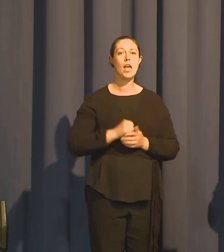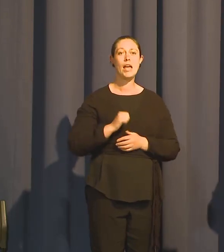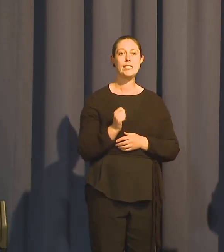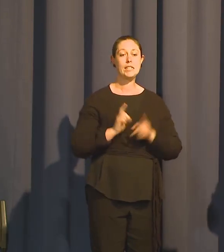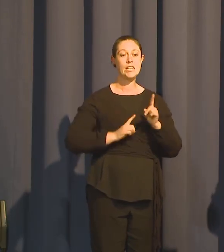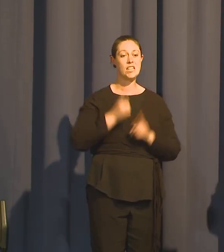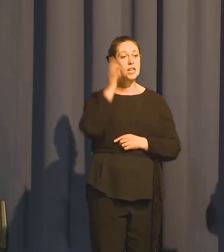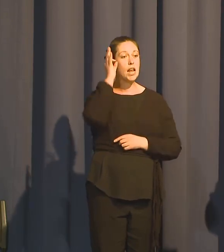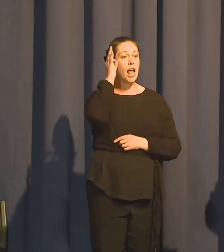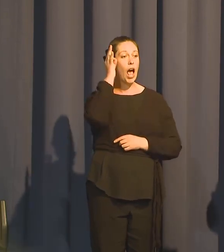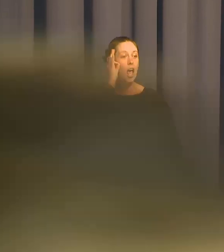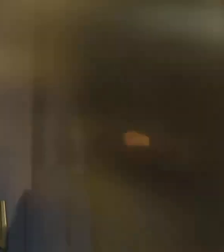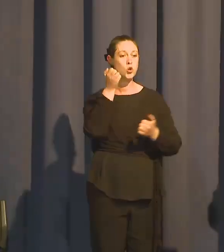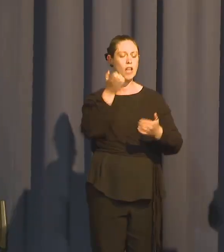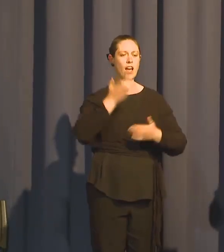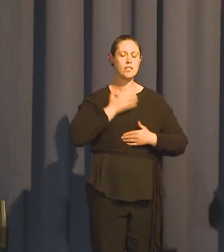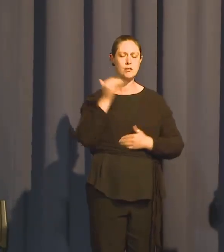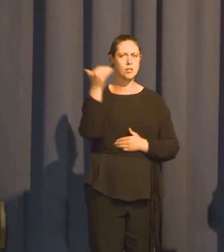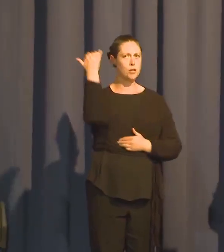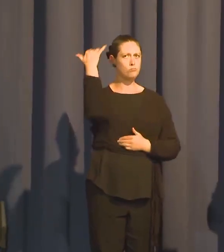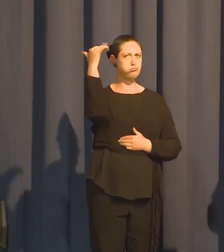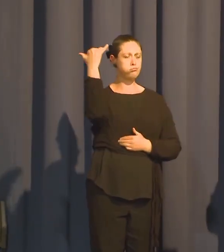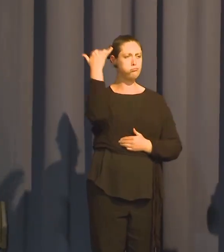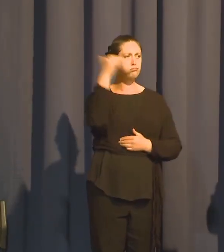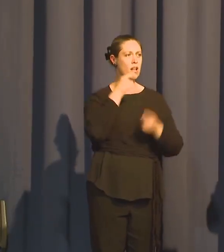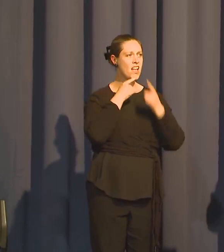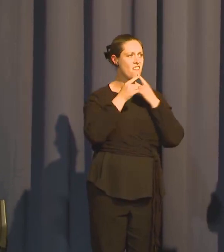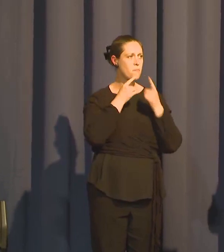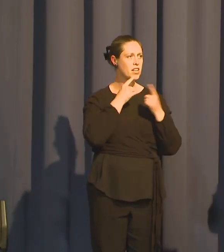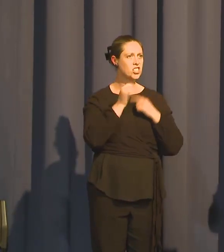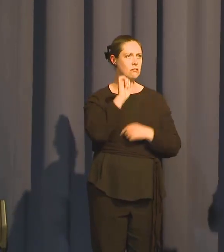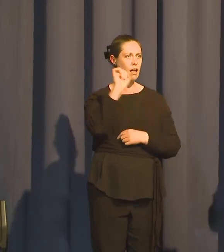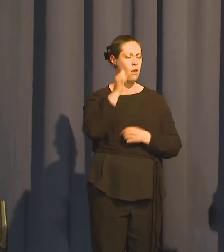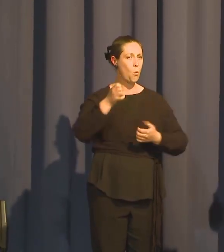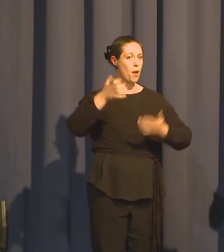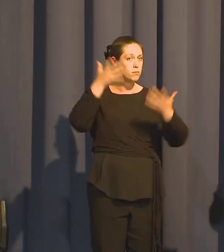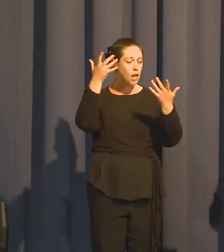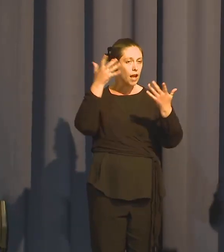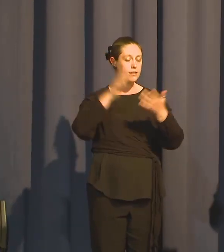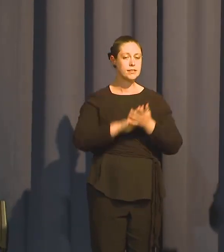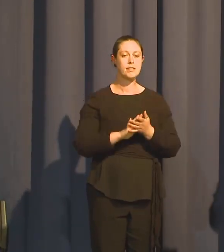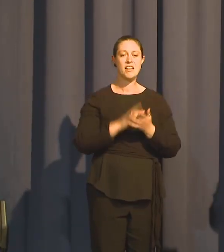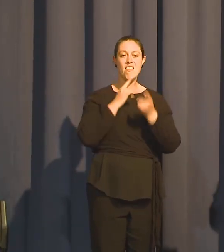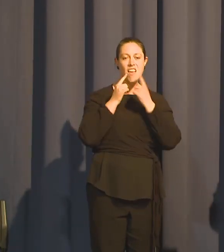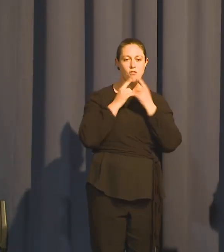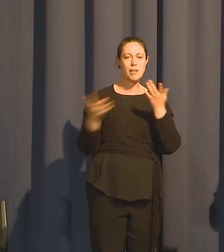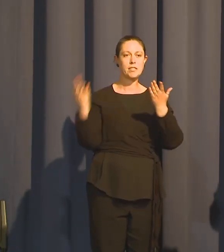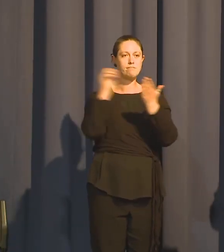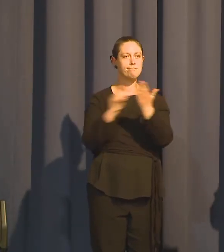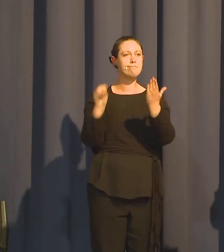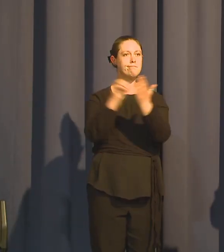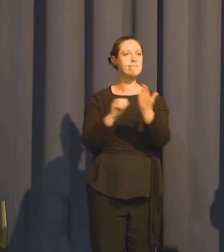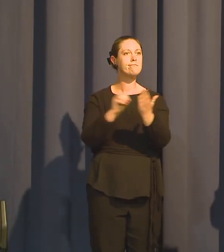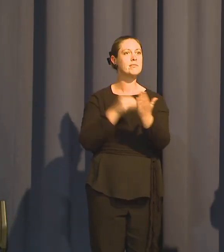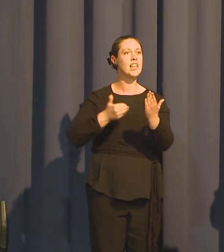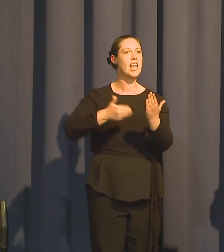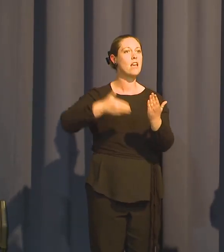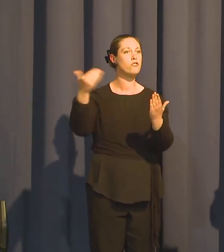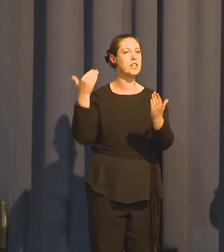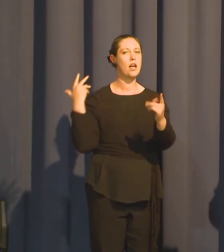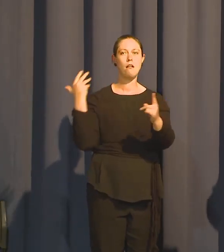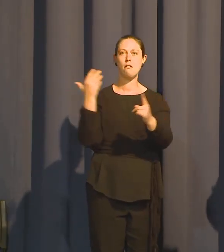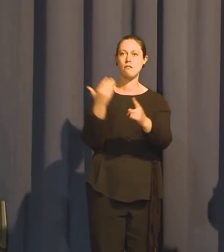some high-profile information on their website, and this has been updated daily since then. There is a